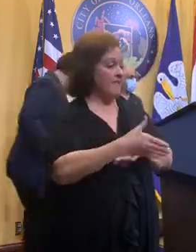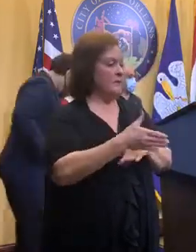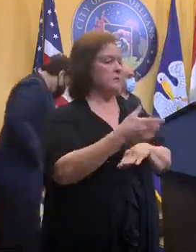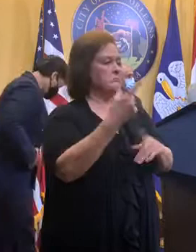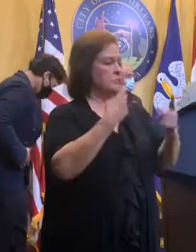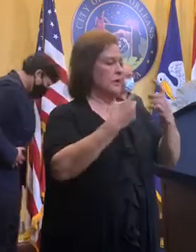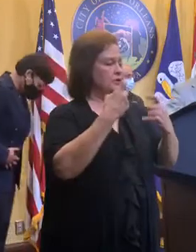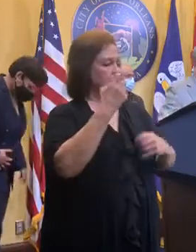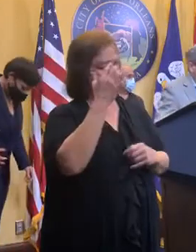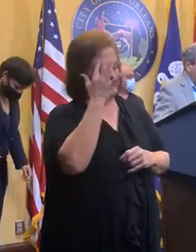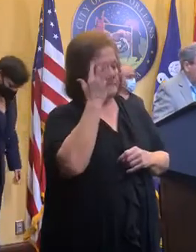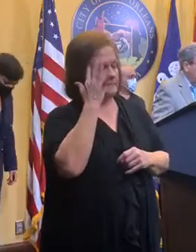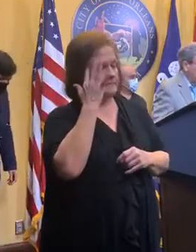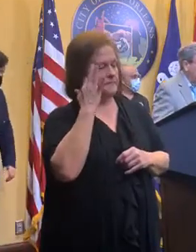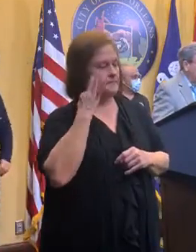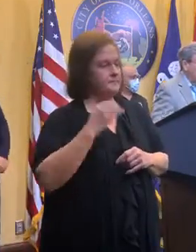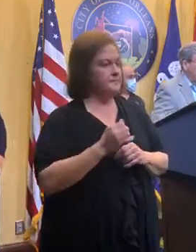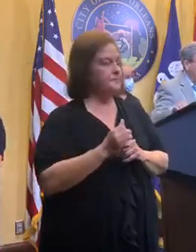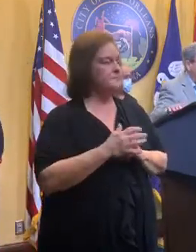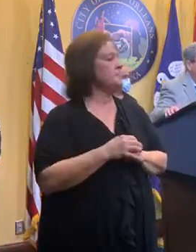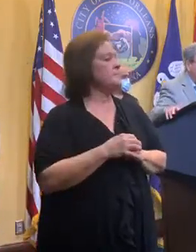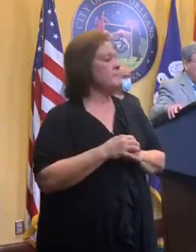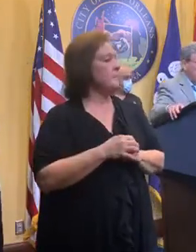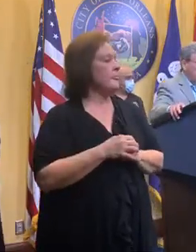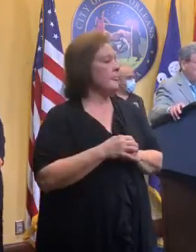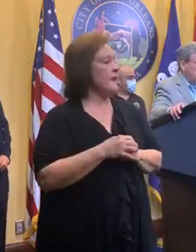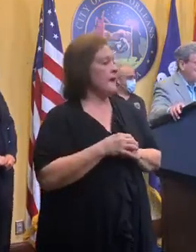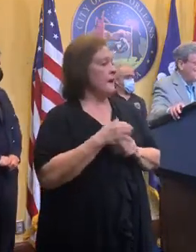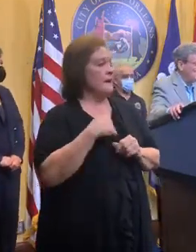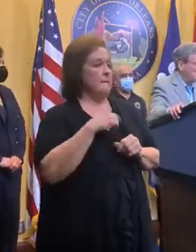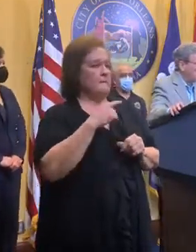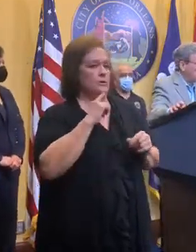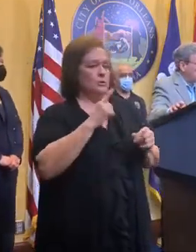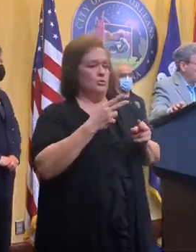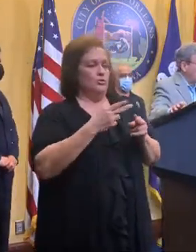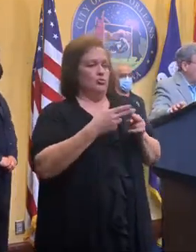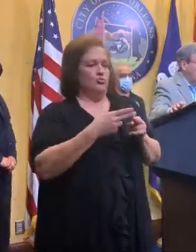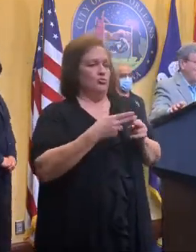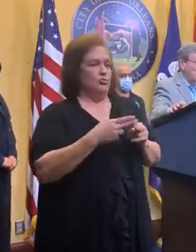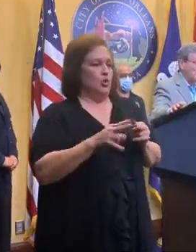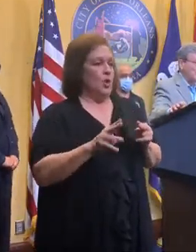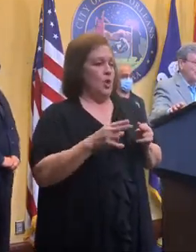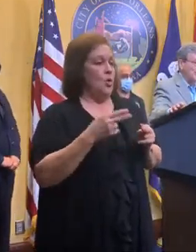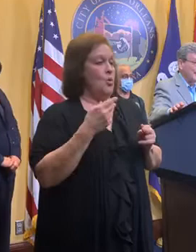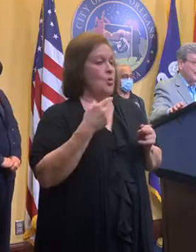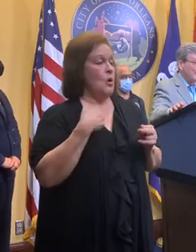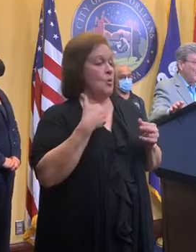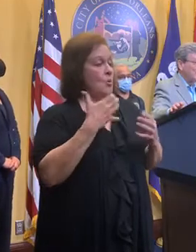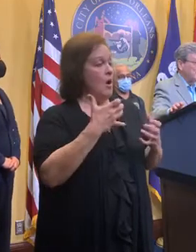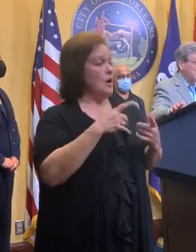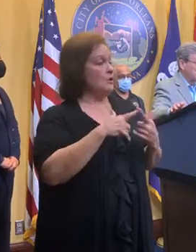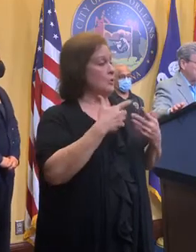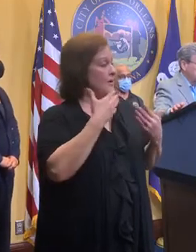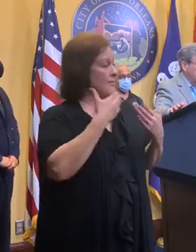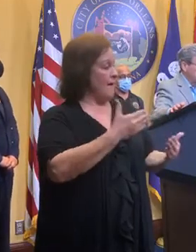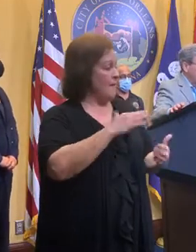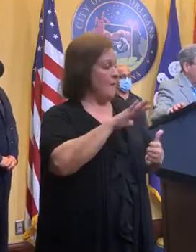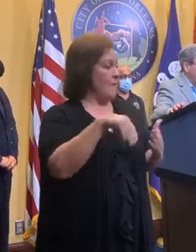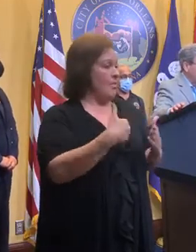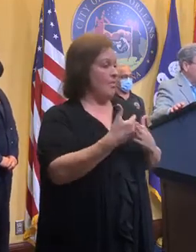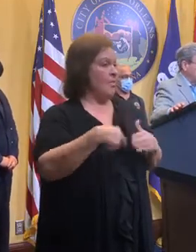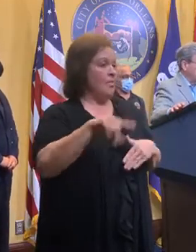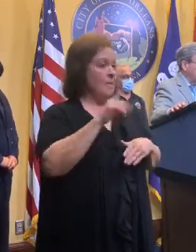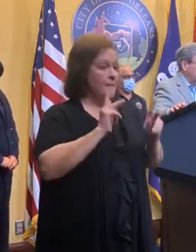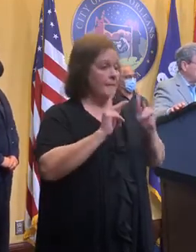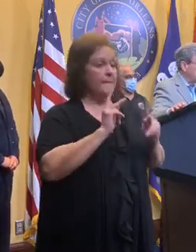Colonel? Thank you, Madam Mayor. I want to be short. One, I want to personally thank all the citizens